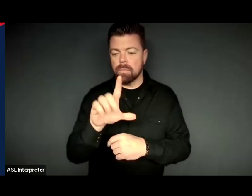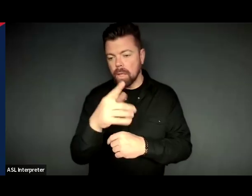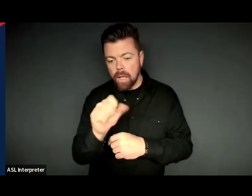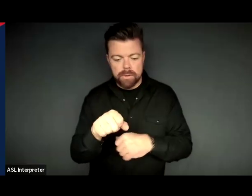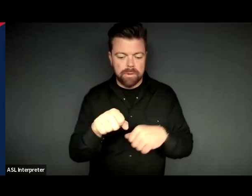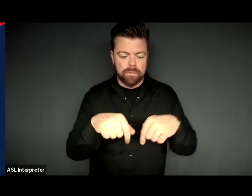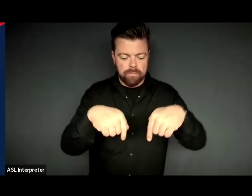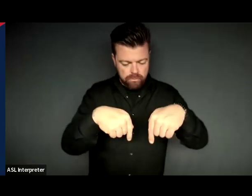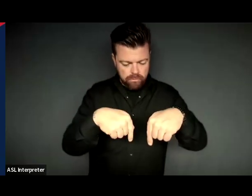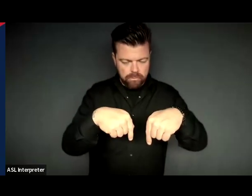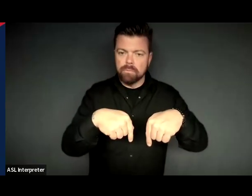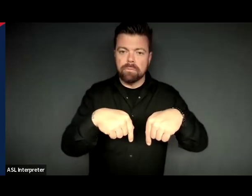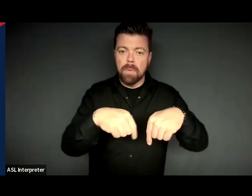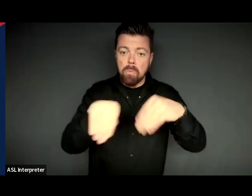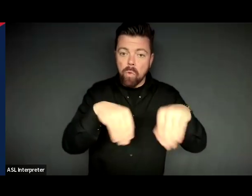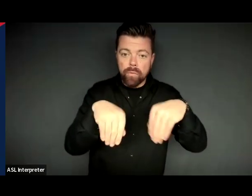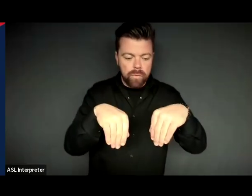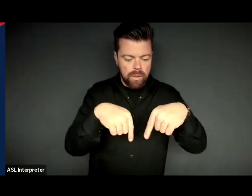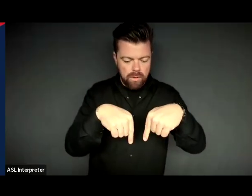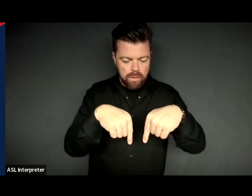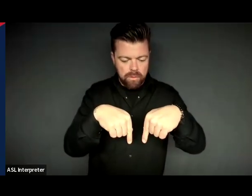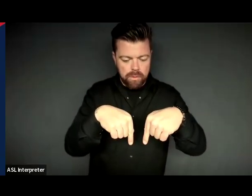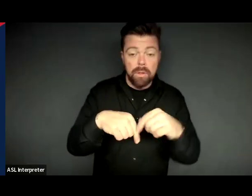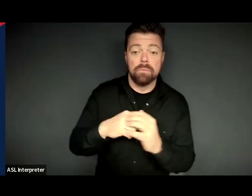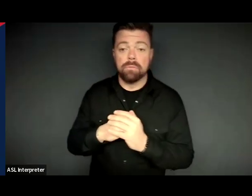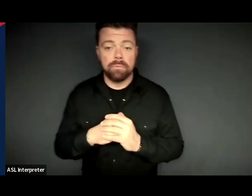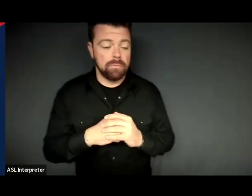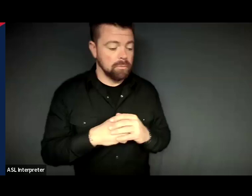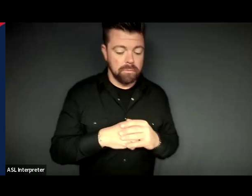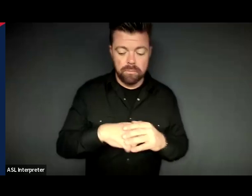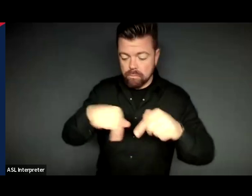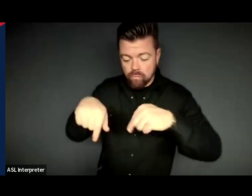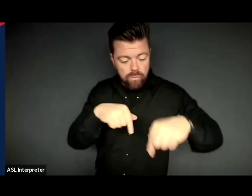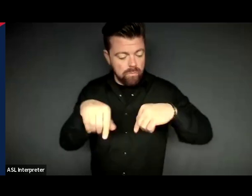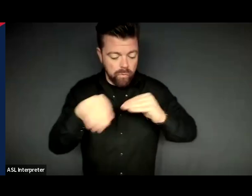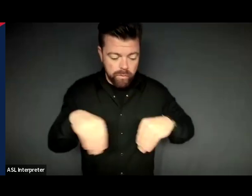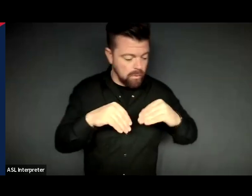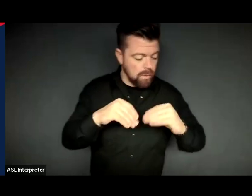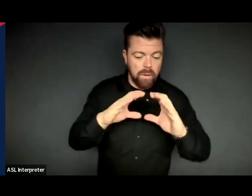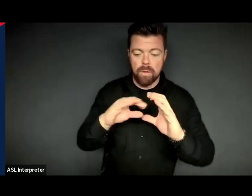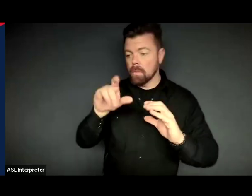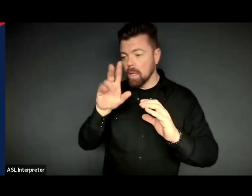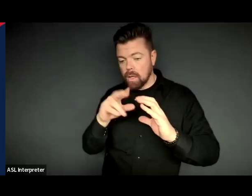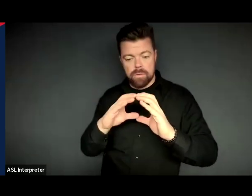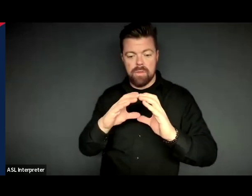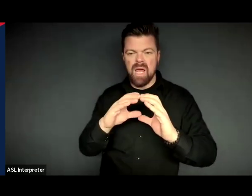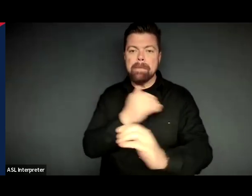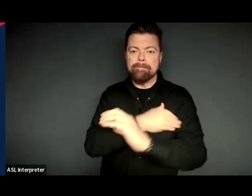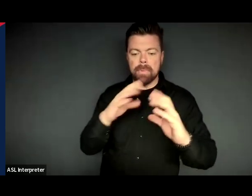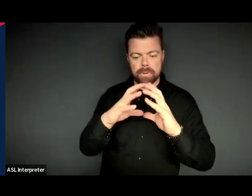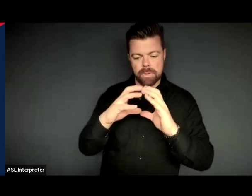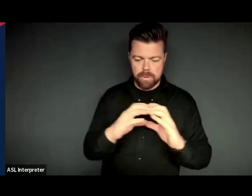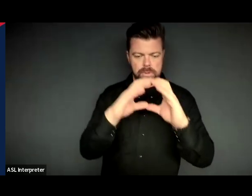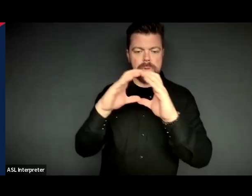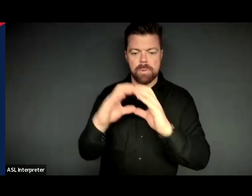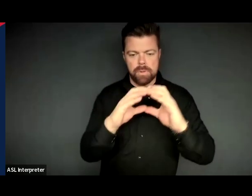that's going to shake up your bladder. It's going to shake the abdominal muscles, which is going to shake the bladder. It's like